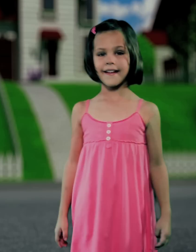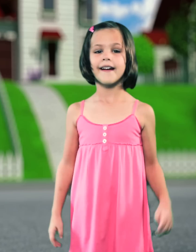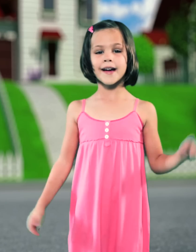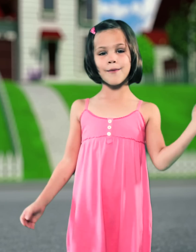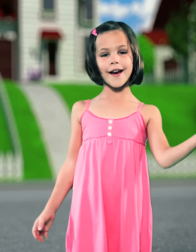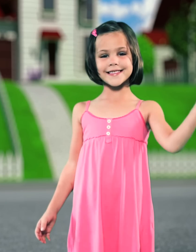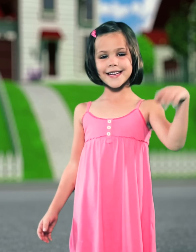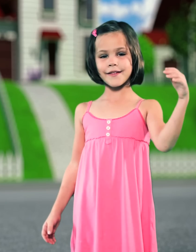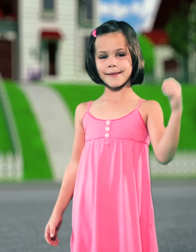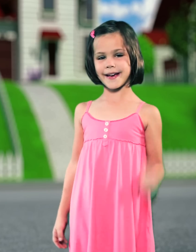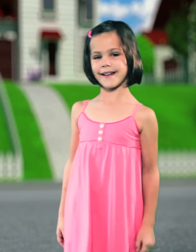Come on and sing with me.